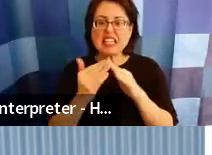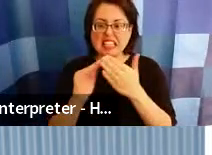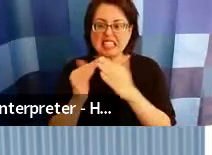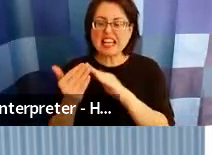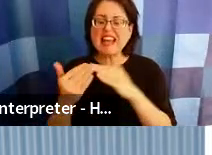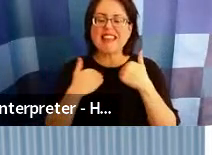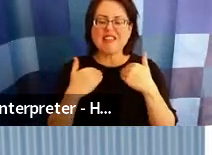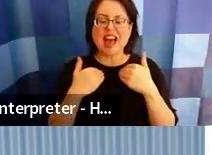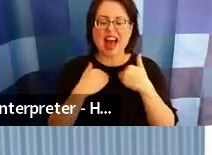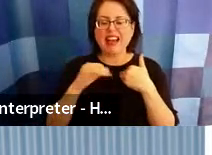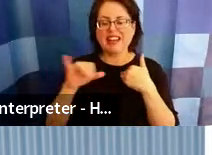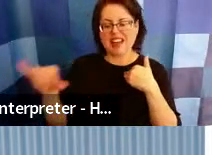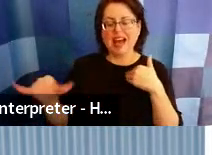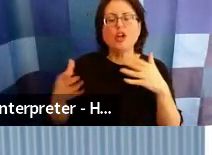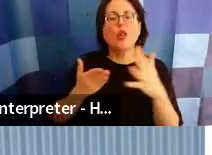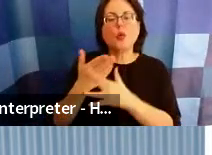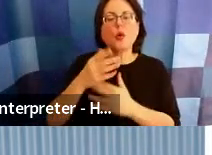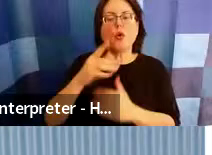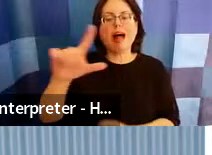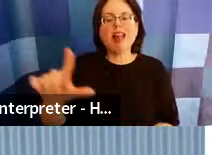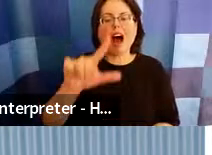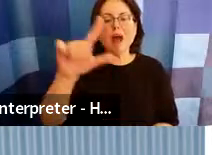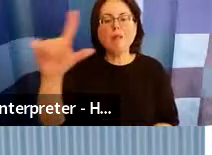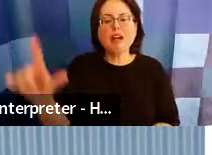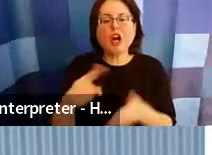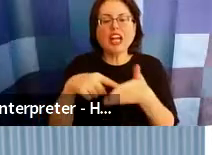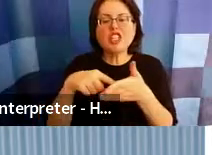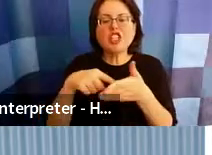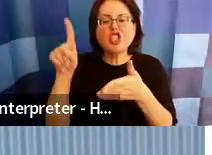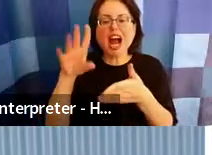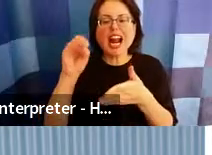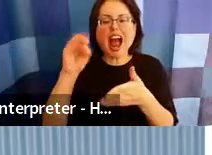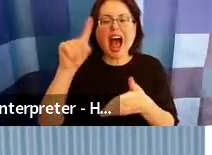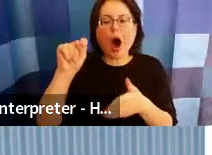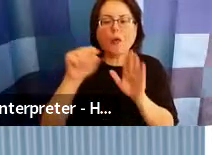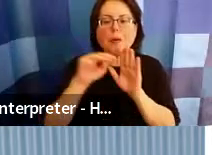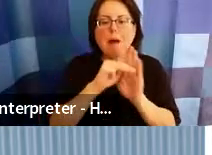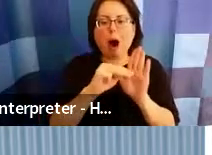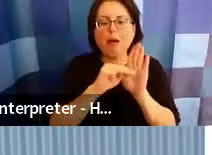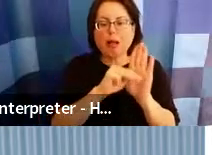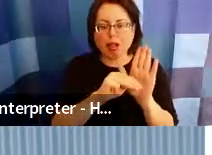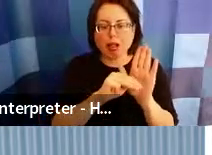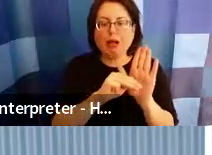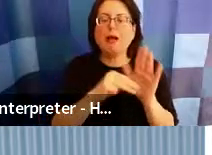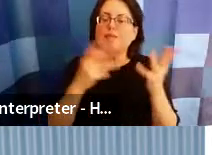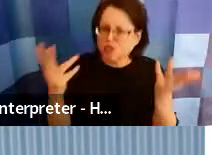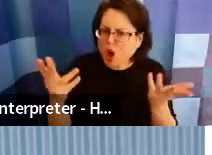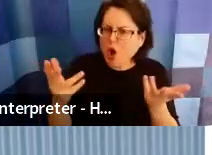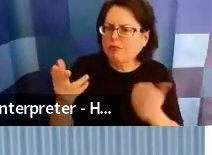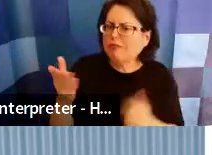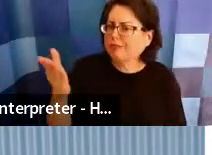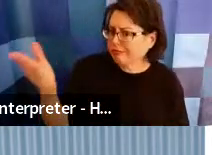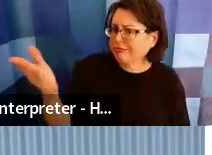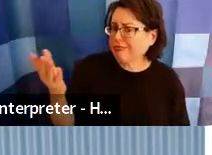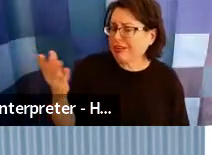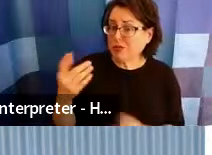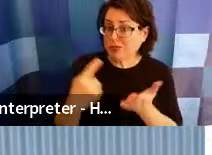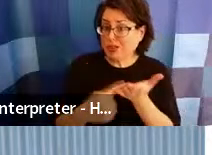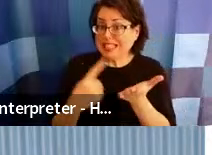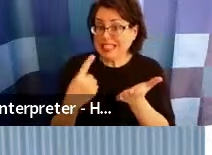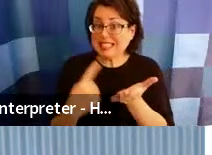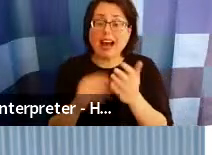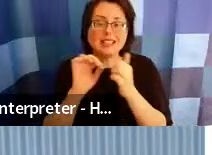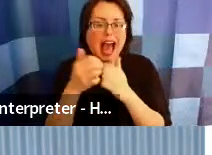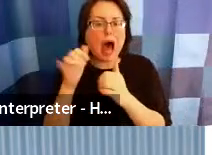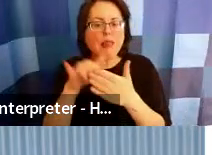offer through a library checkout model. And I want to give Shannon the chance to talk about what that looks like in practice. So we've alluded to a few of those vehicle